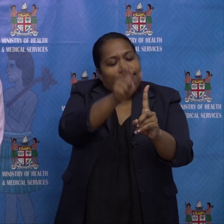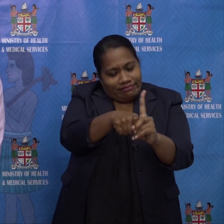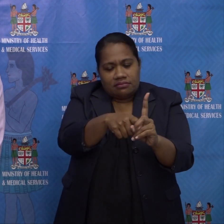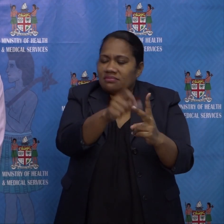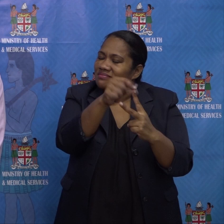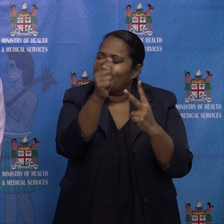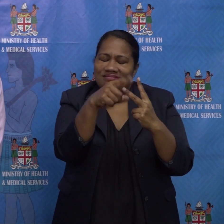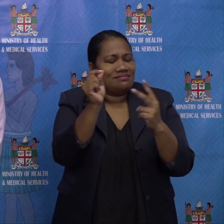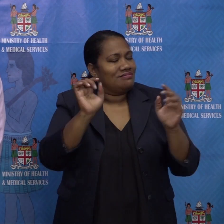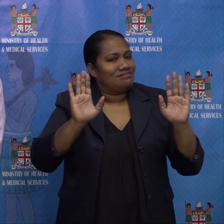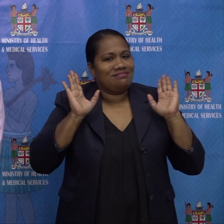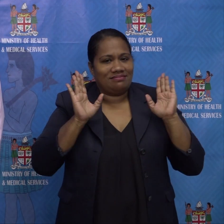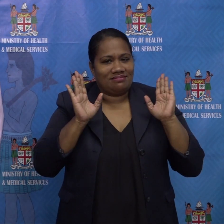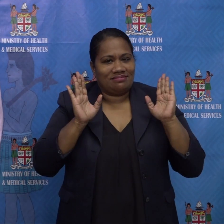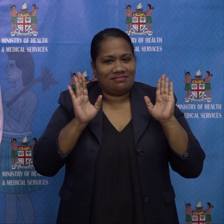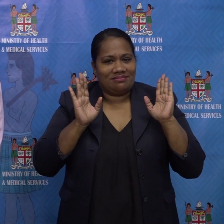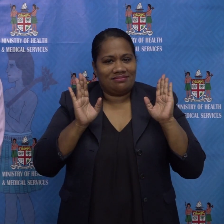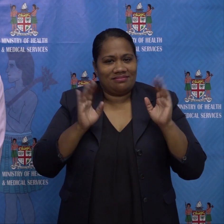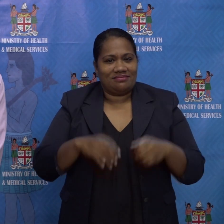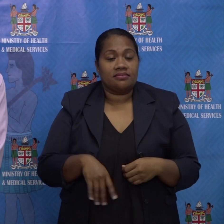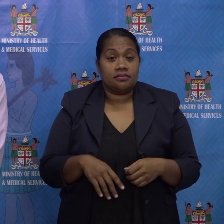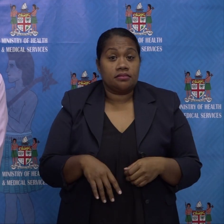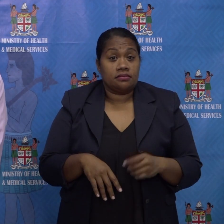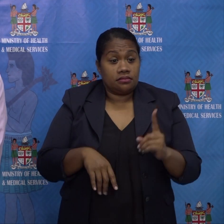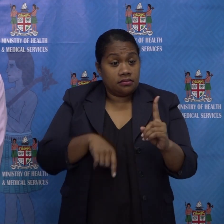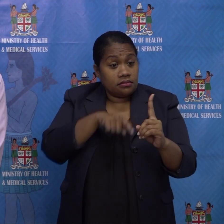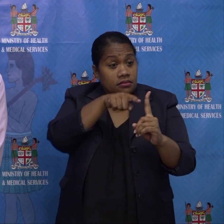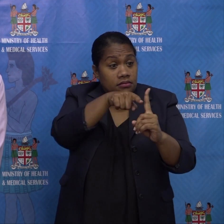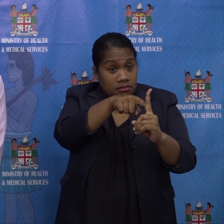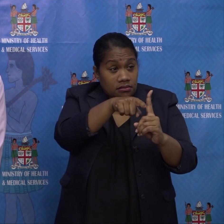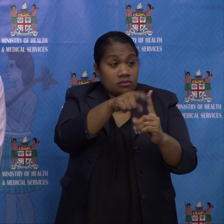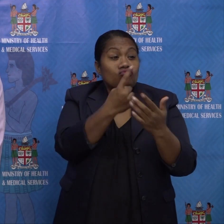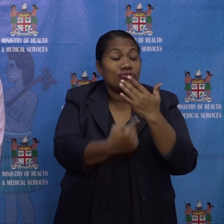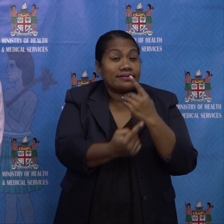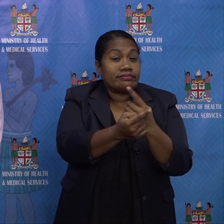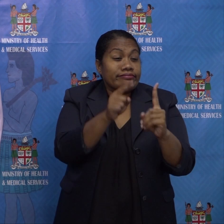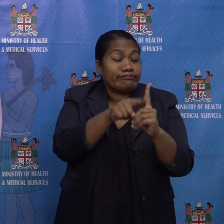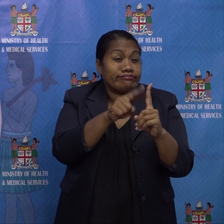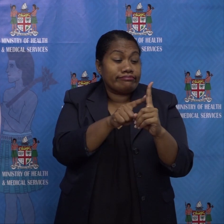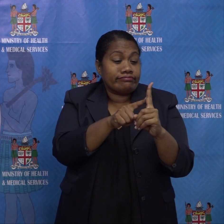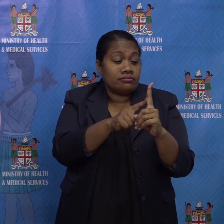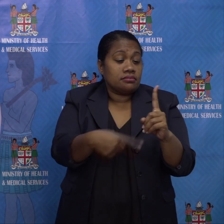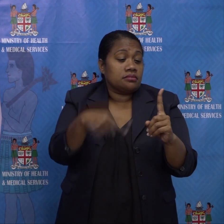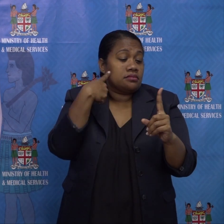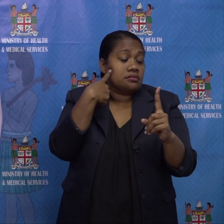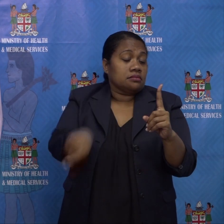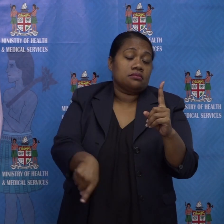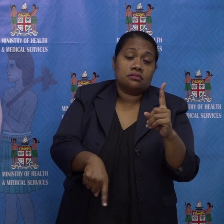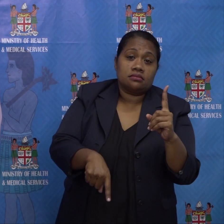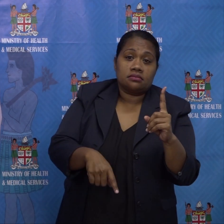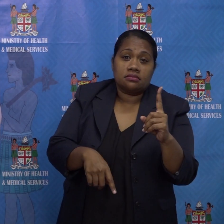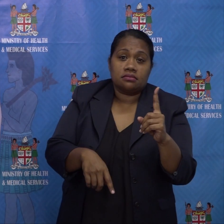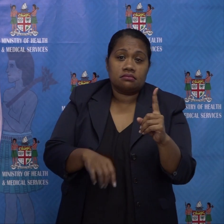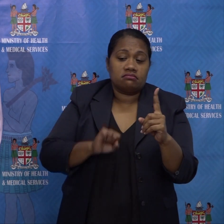If the patient is conscious and we want them to take something that we cannot, that we basically need him to do, but